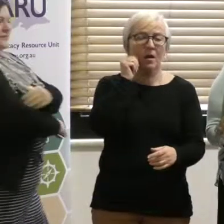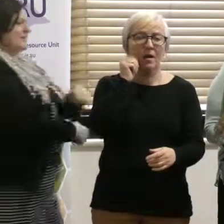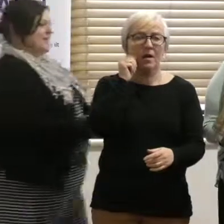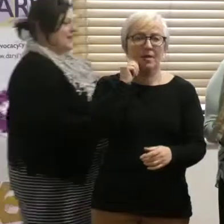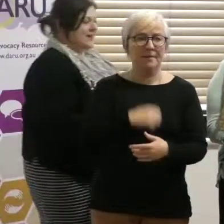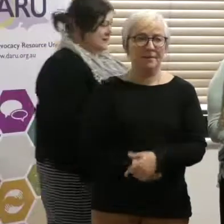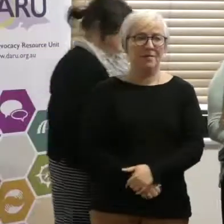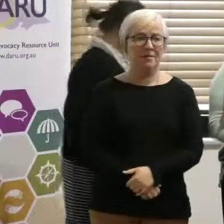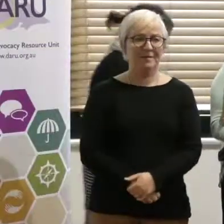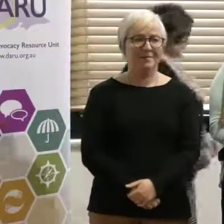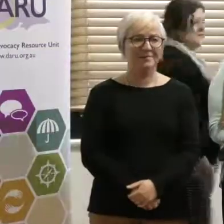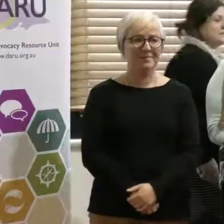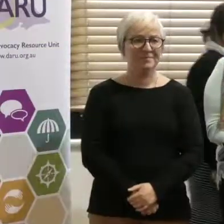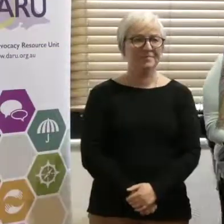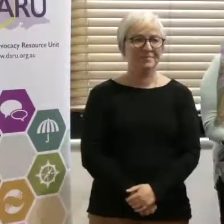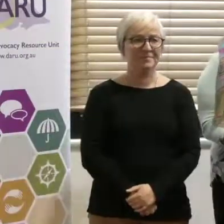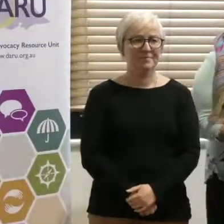Okay.